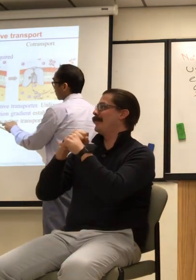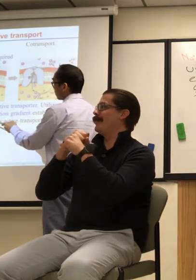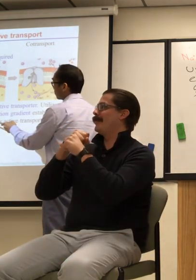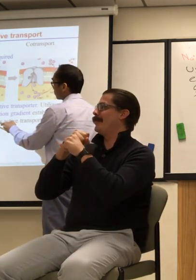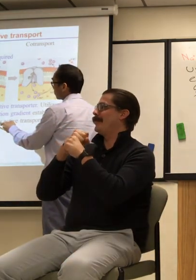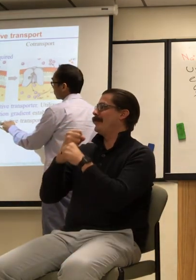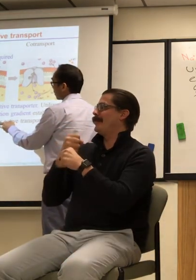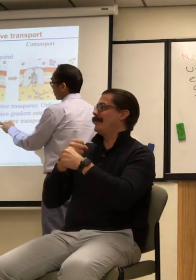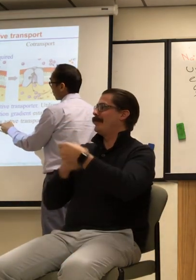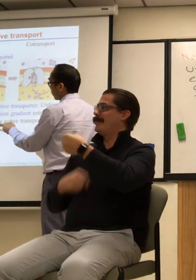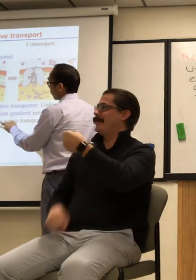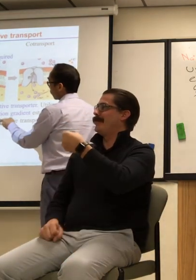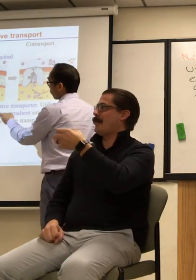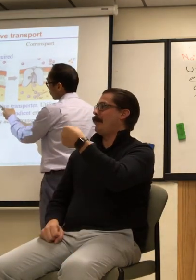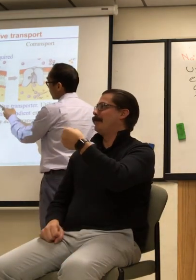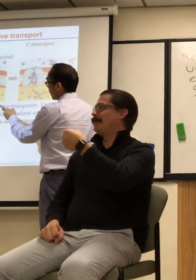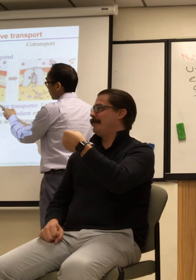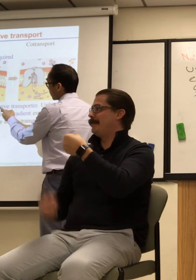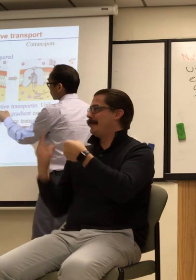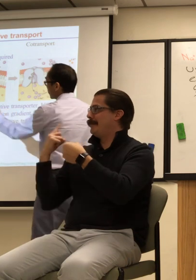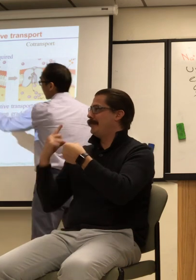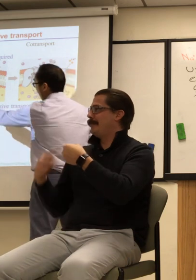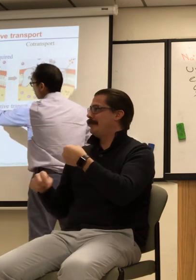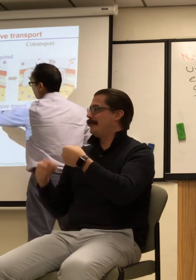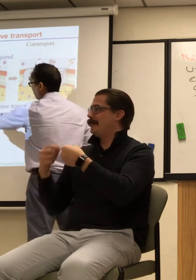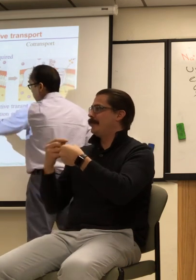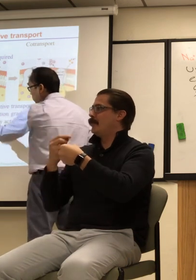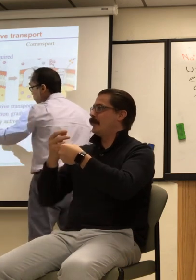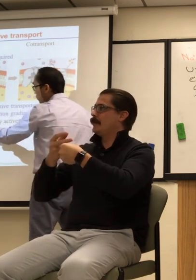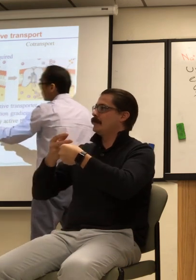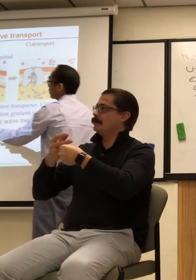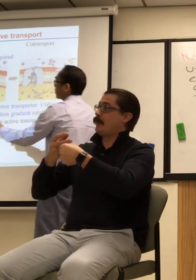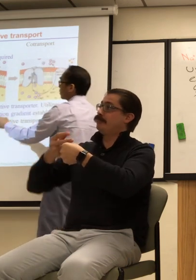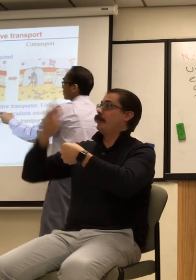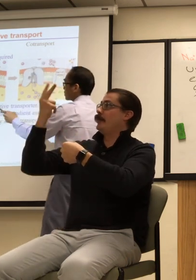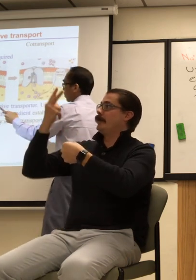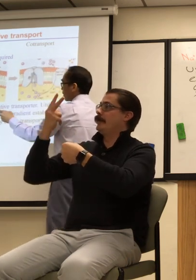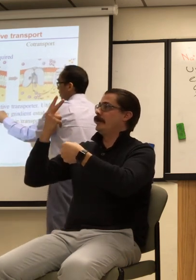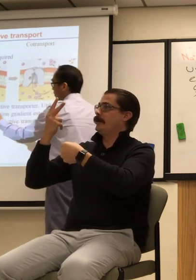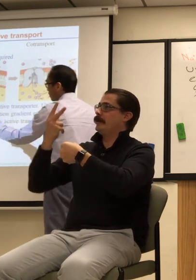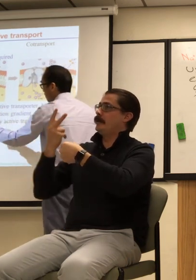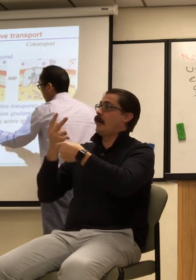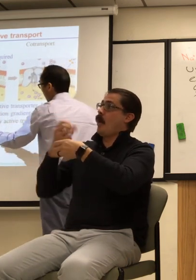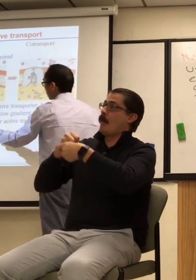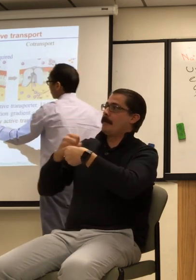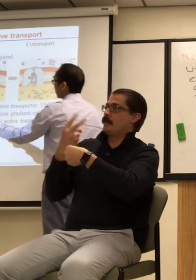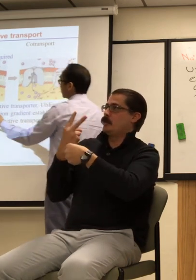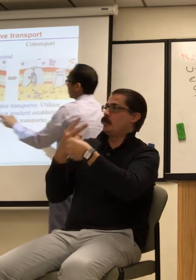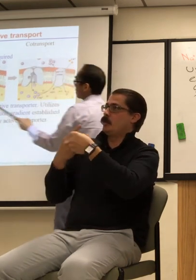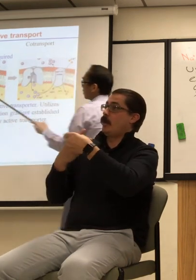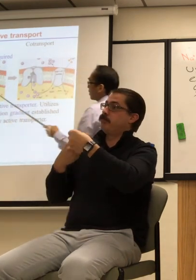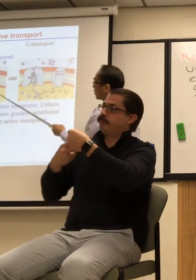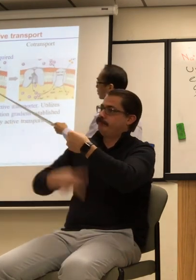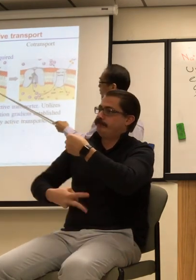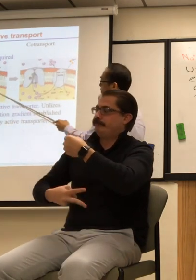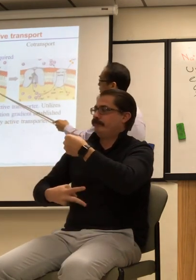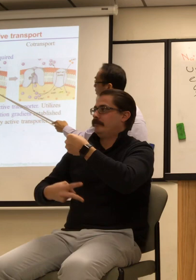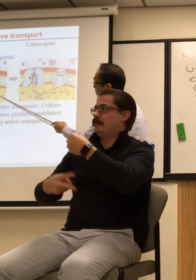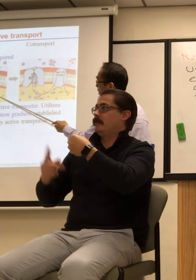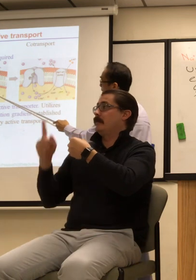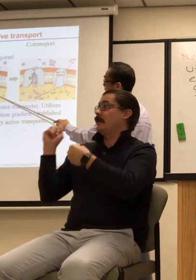eject the three and then recapture the two, sodium to potassium.